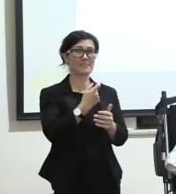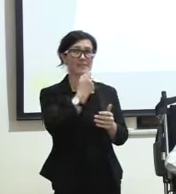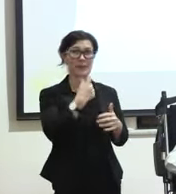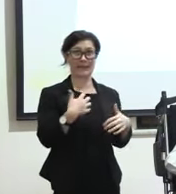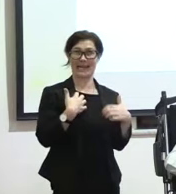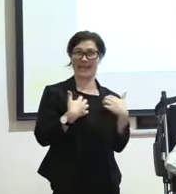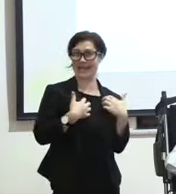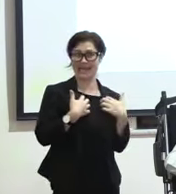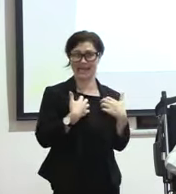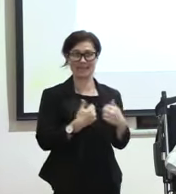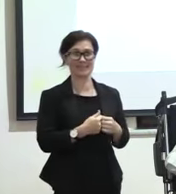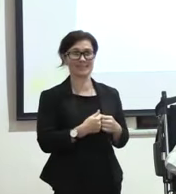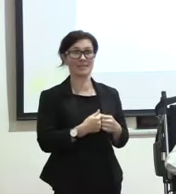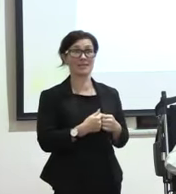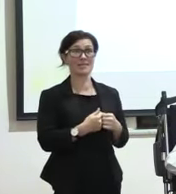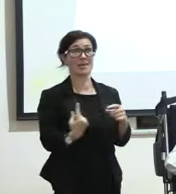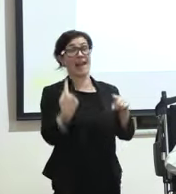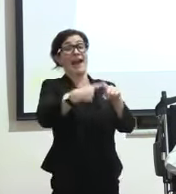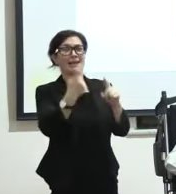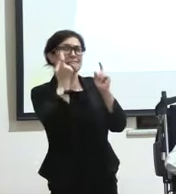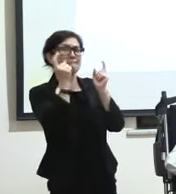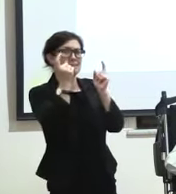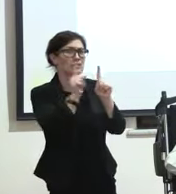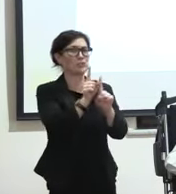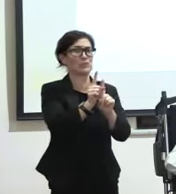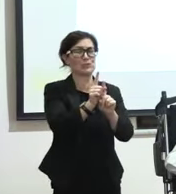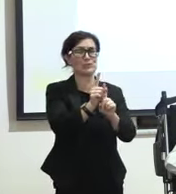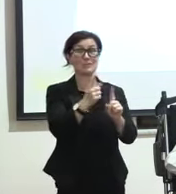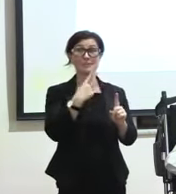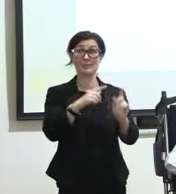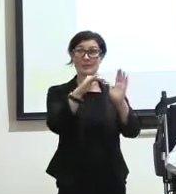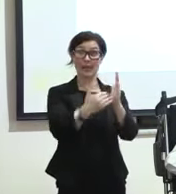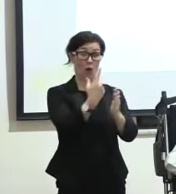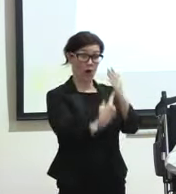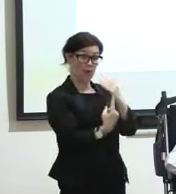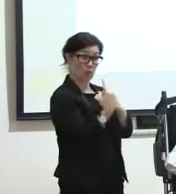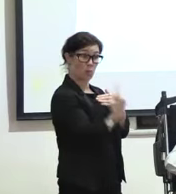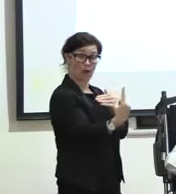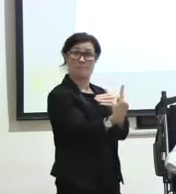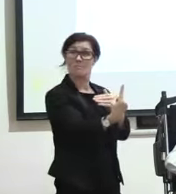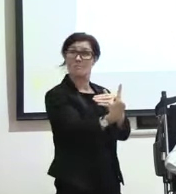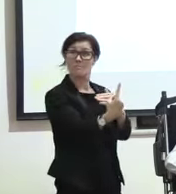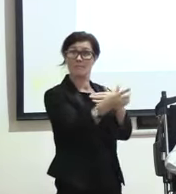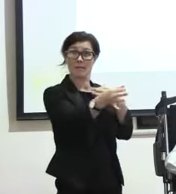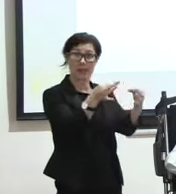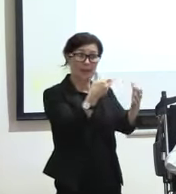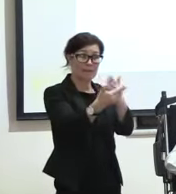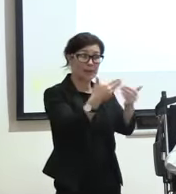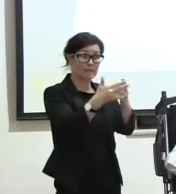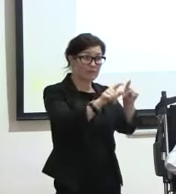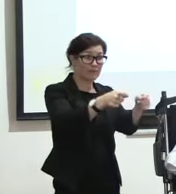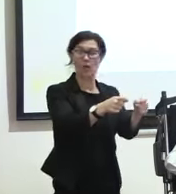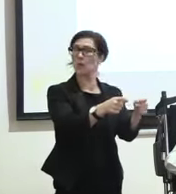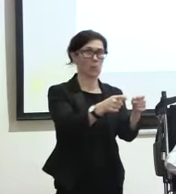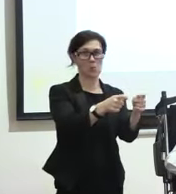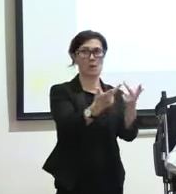excited, I suppose, maybe a bit worried, because now they're not the only plan management provider in town anymore. Now